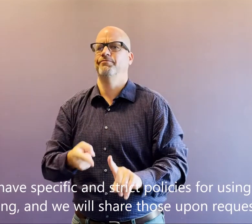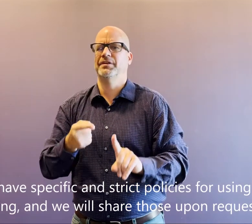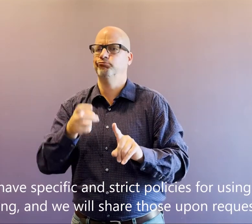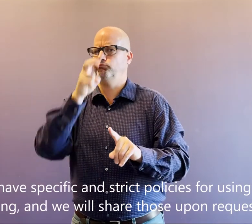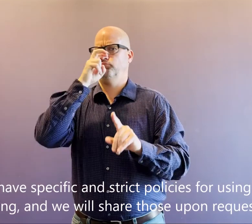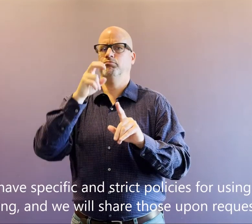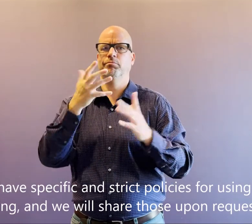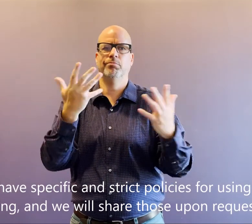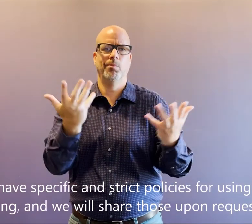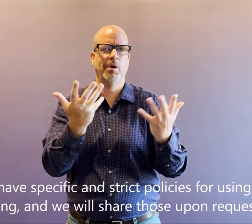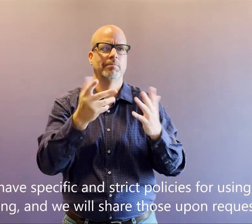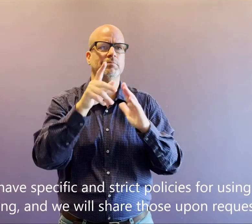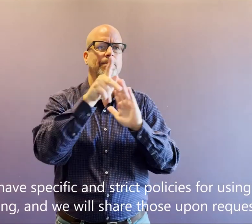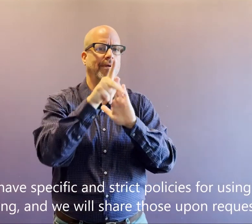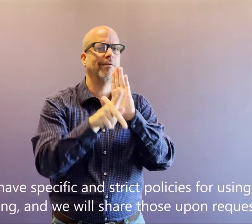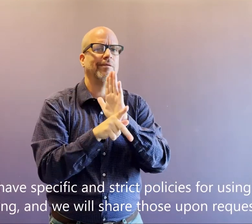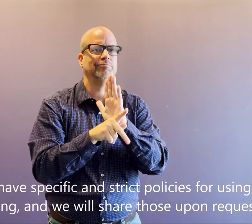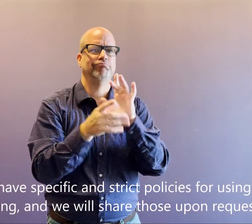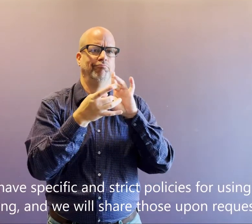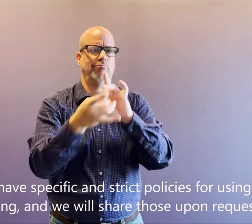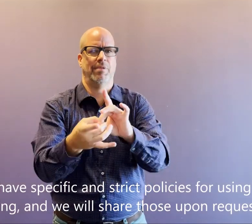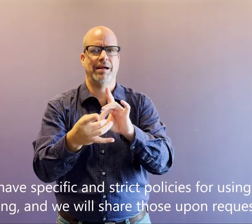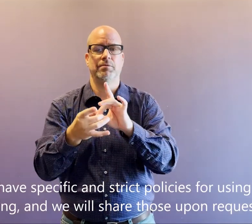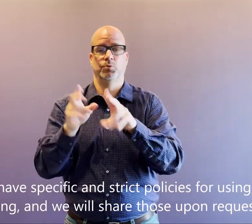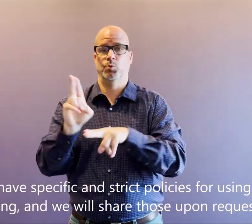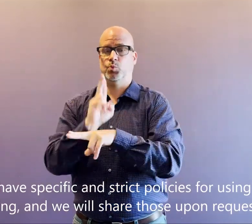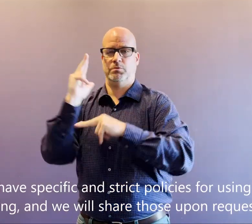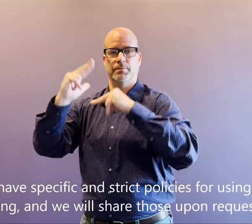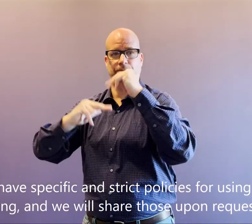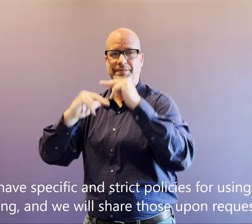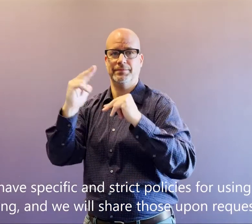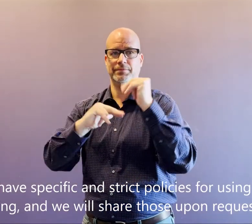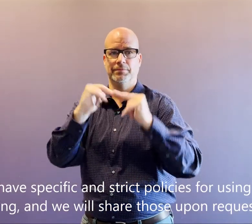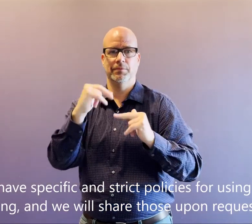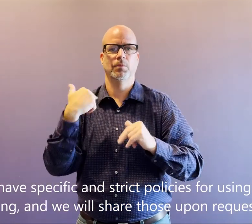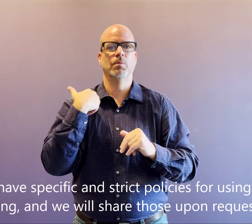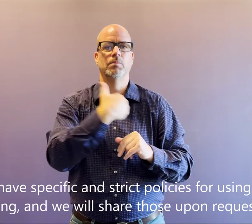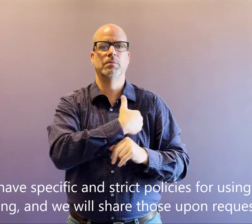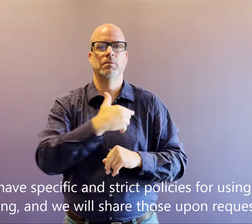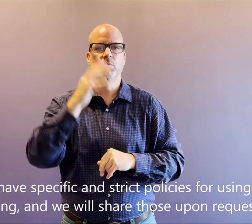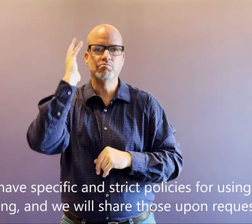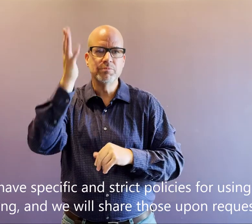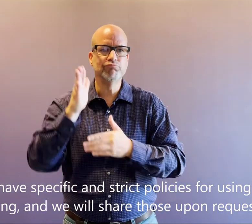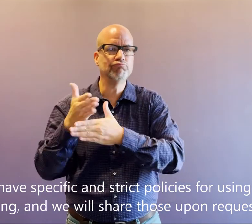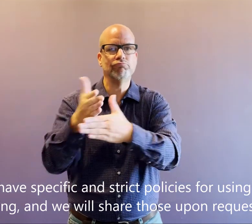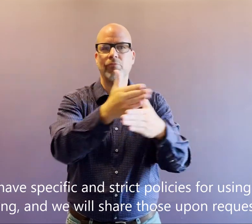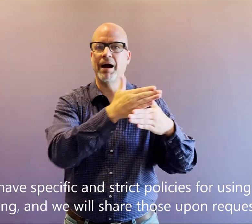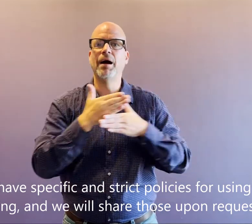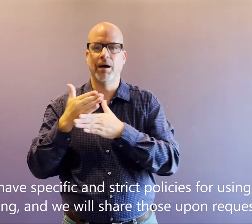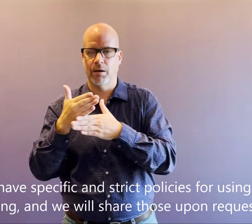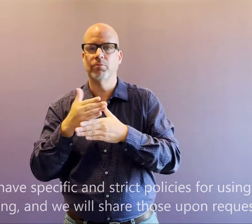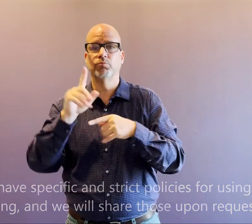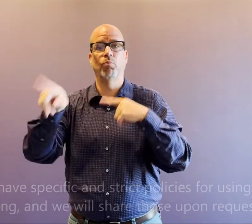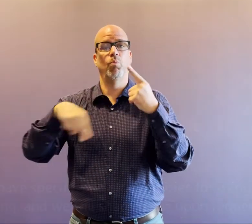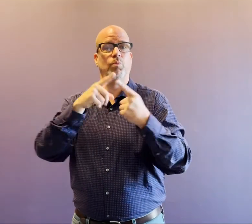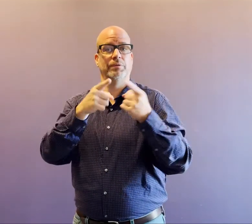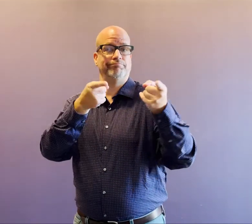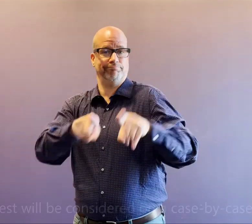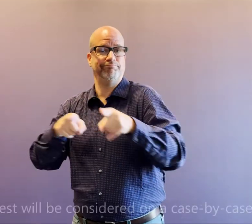We do have specific and strict policies for using the building, and we will share those upon request.